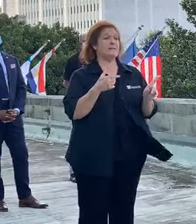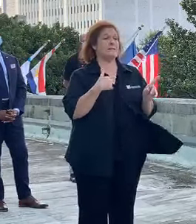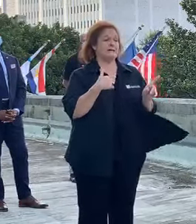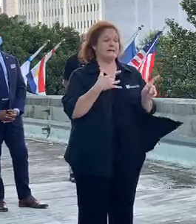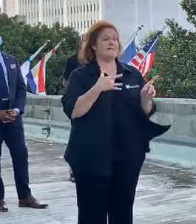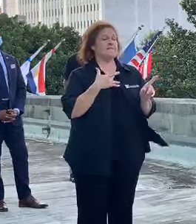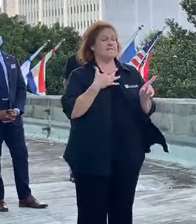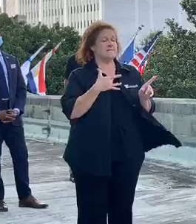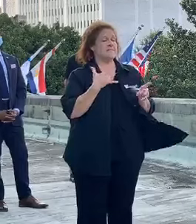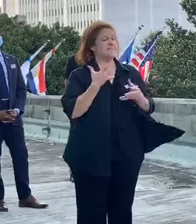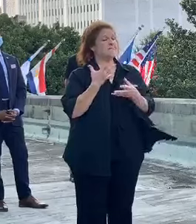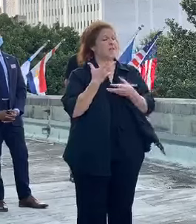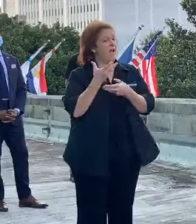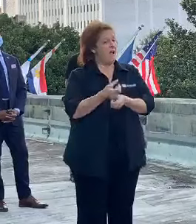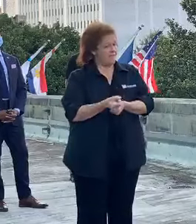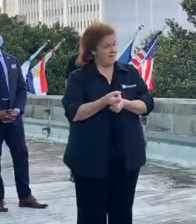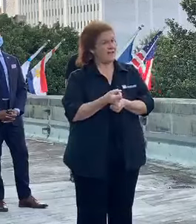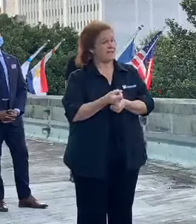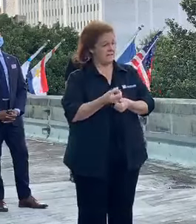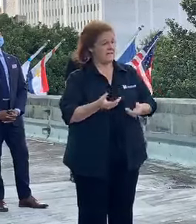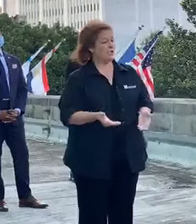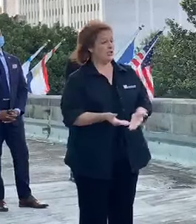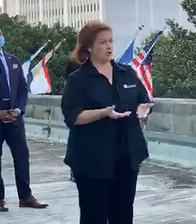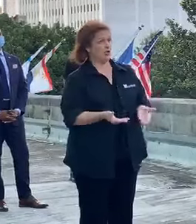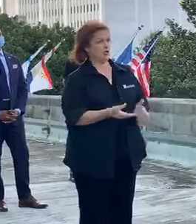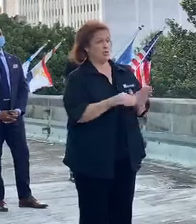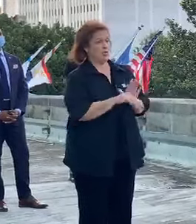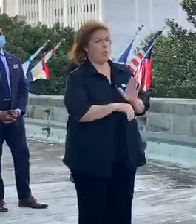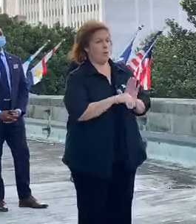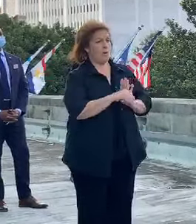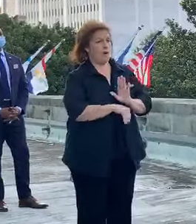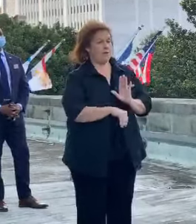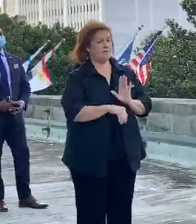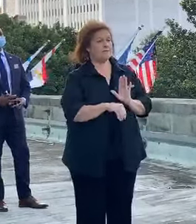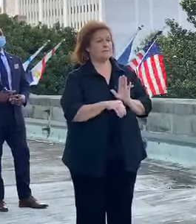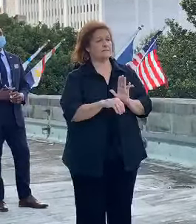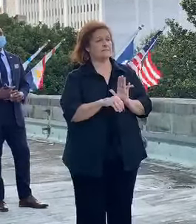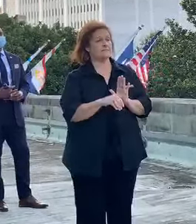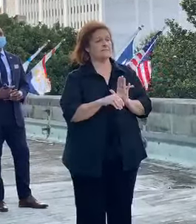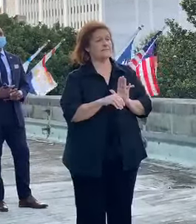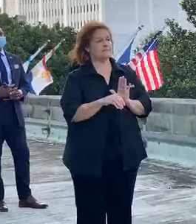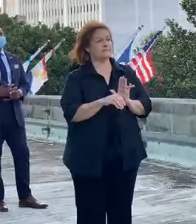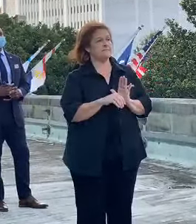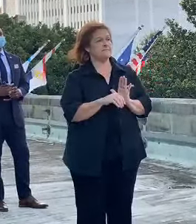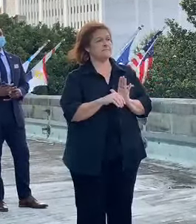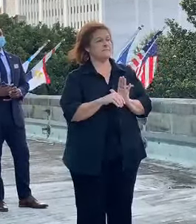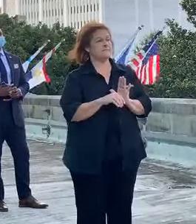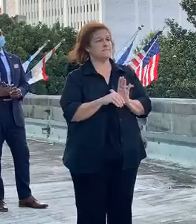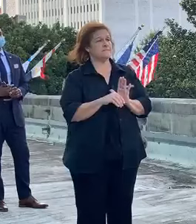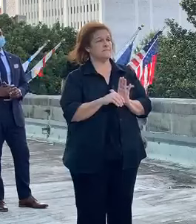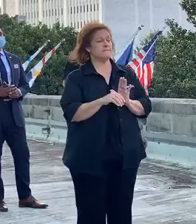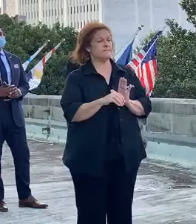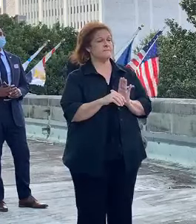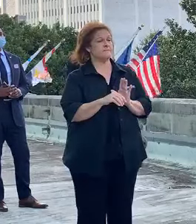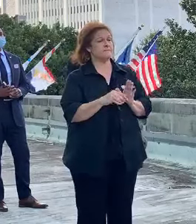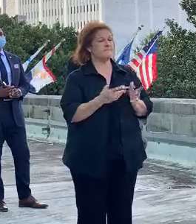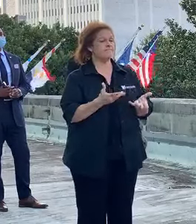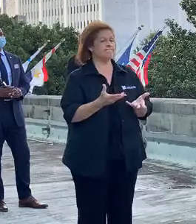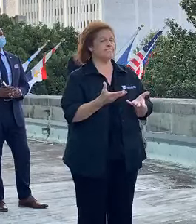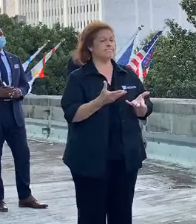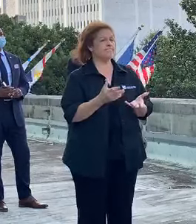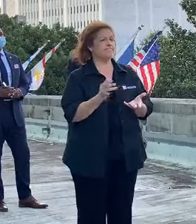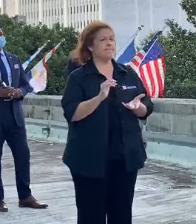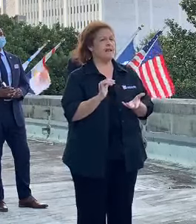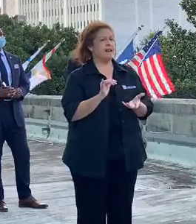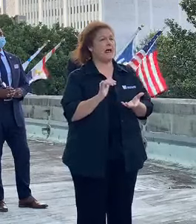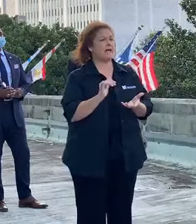confident in our ability, meaning in Orleans Parish, to be with the, what do we call it,